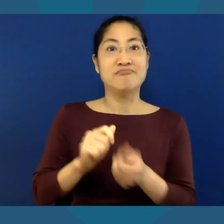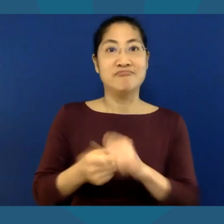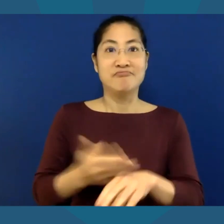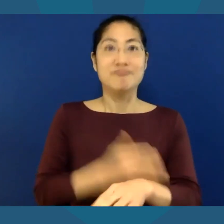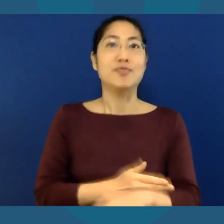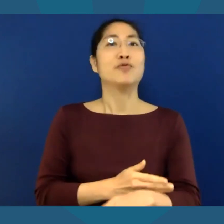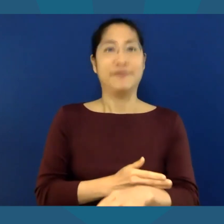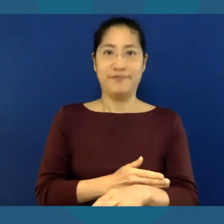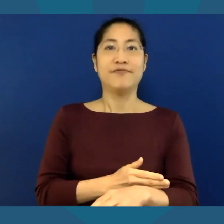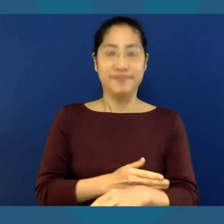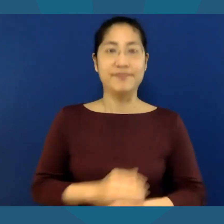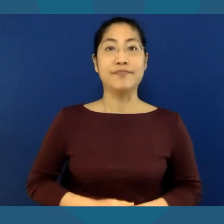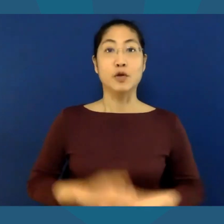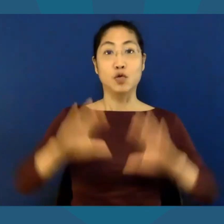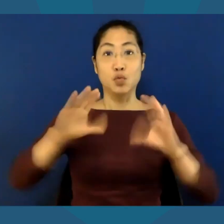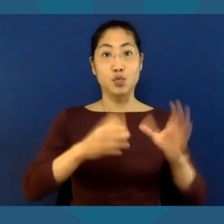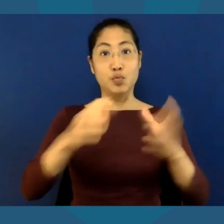values.